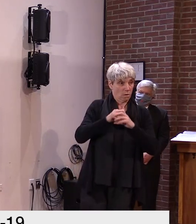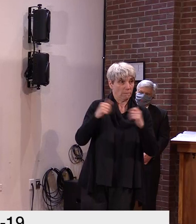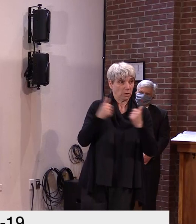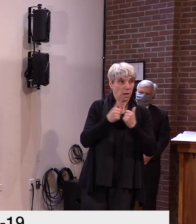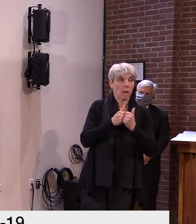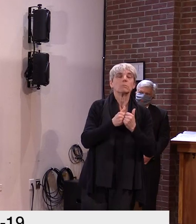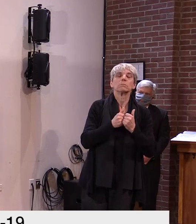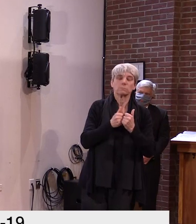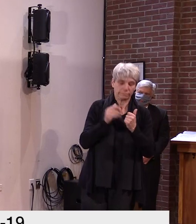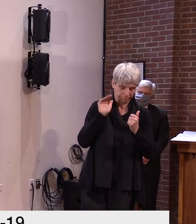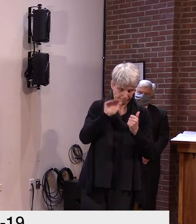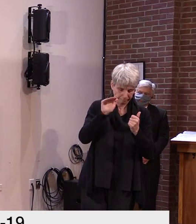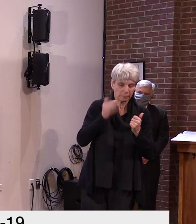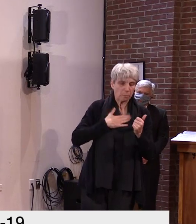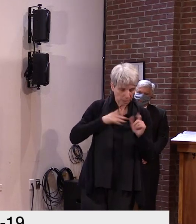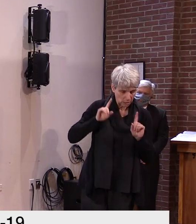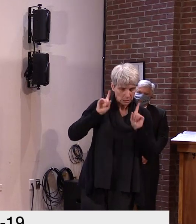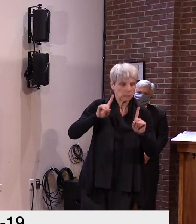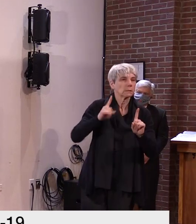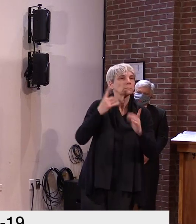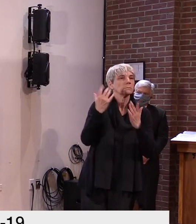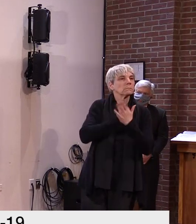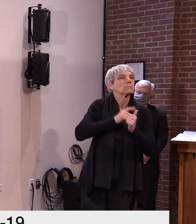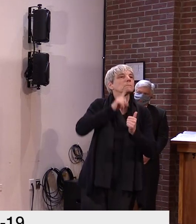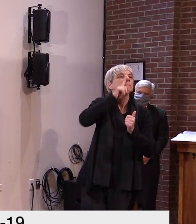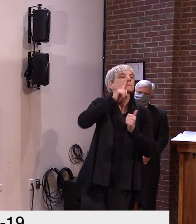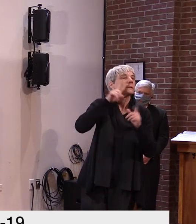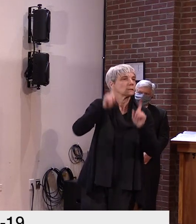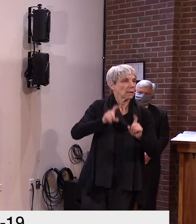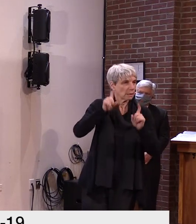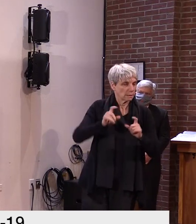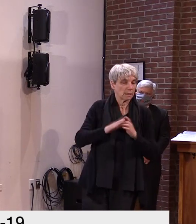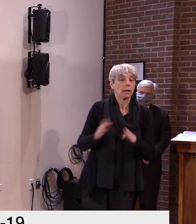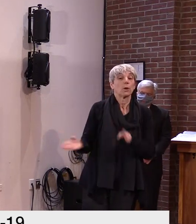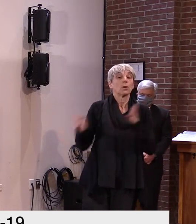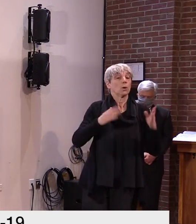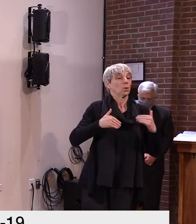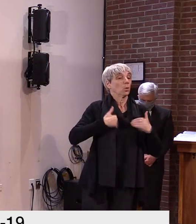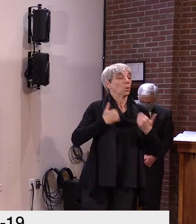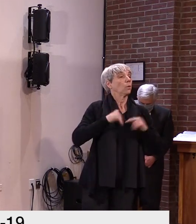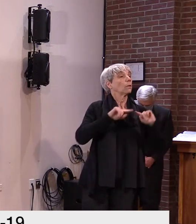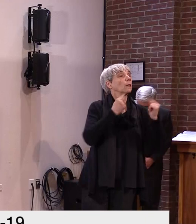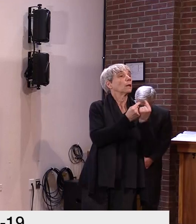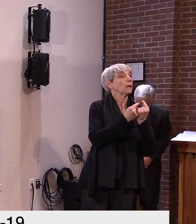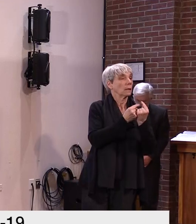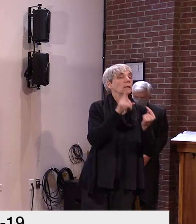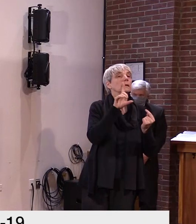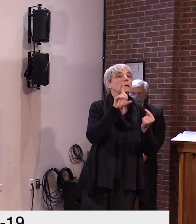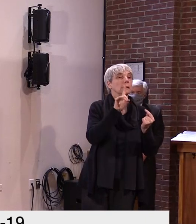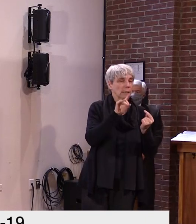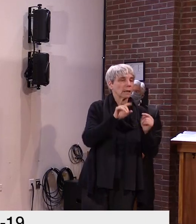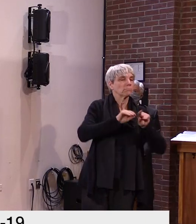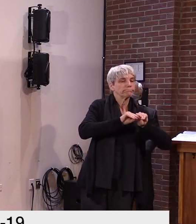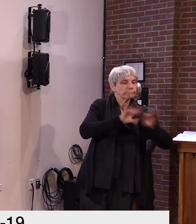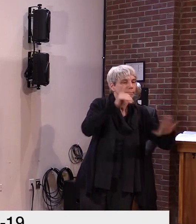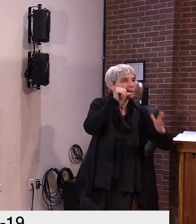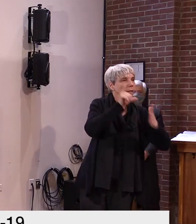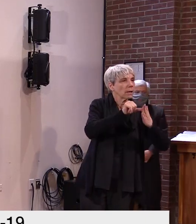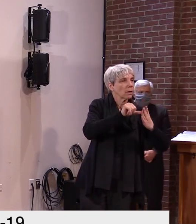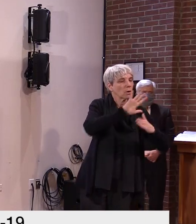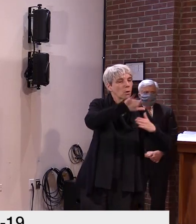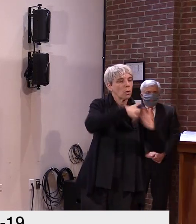games. And the Youth Recreational Hockey League sent out a communication to all 8 teams associated with this